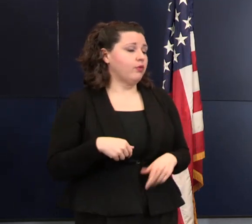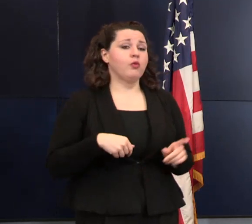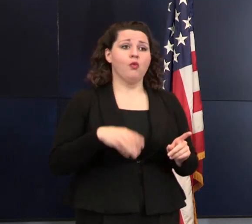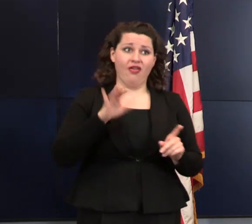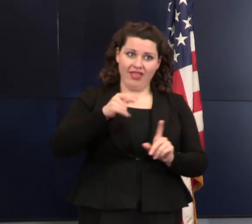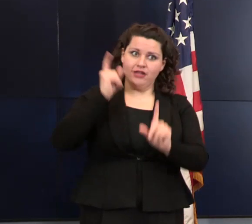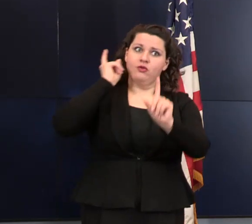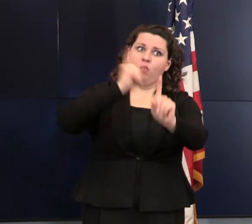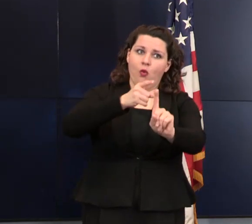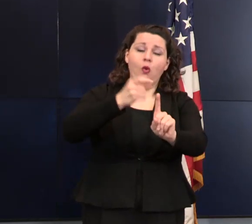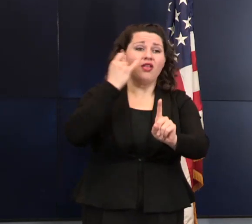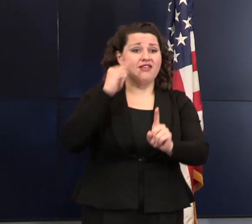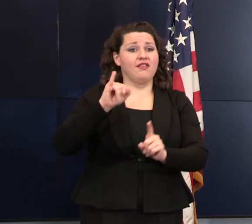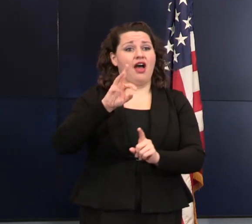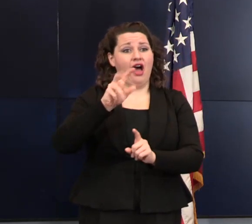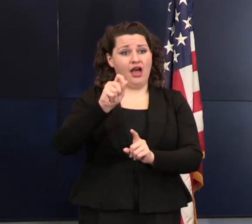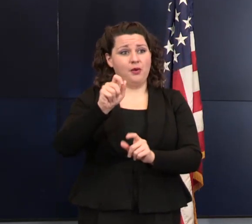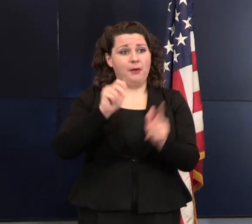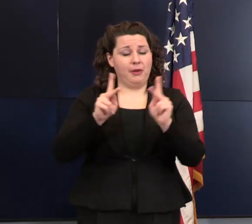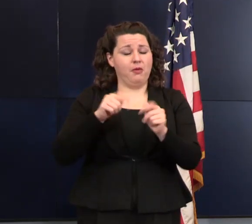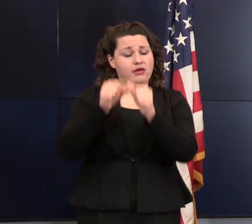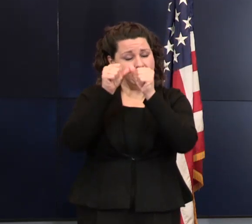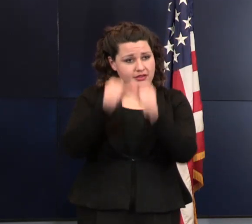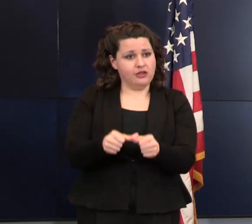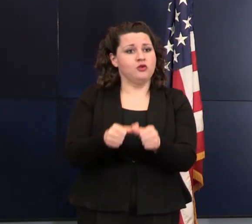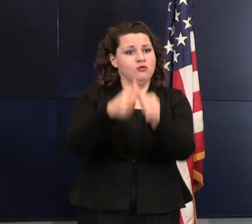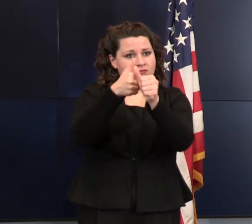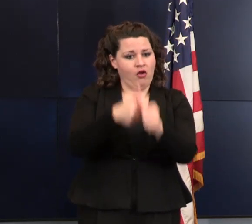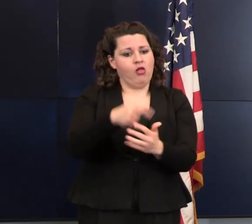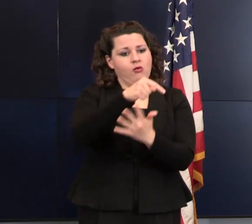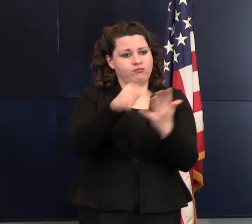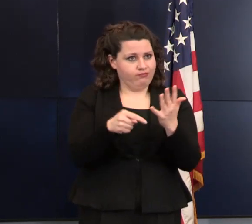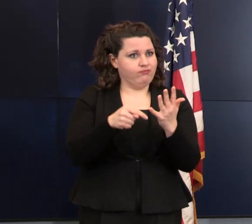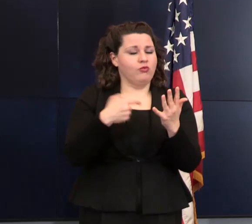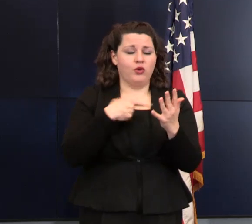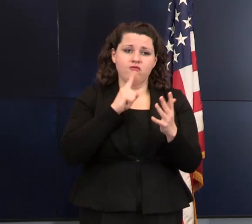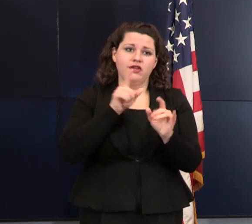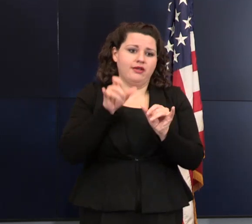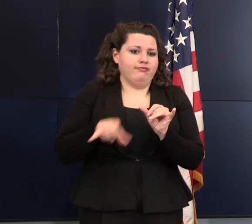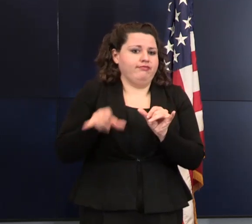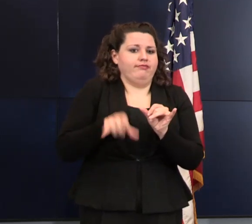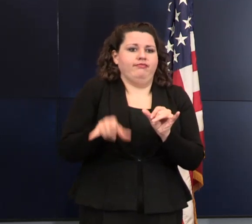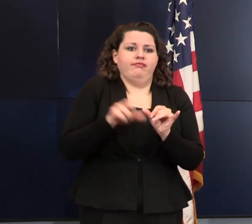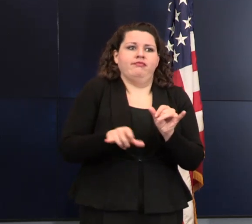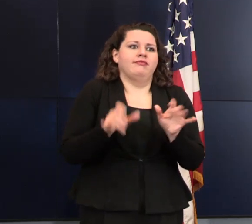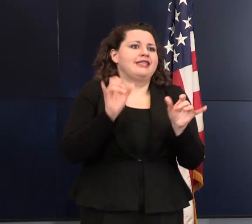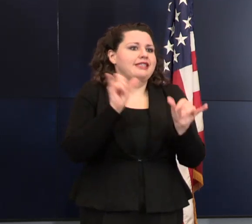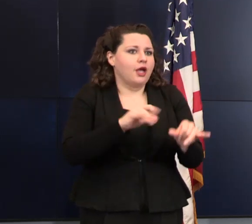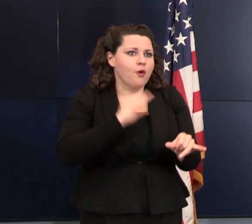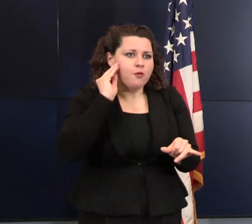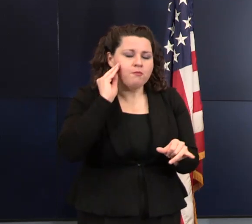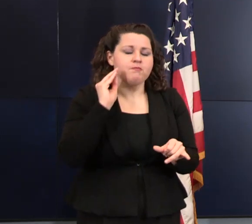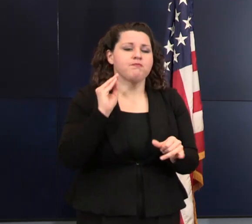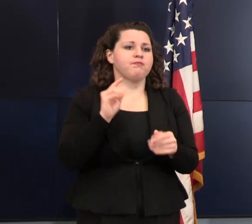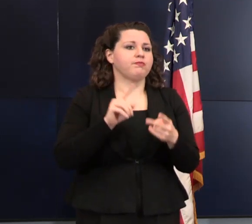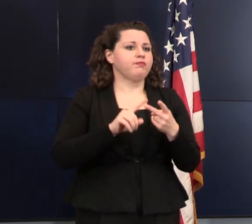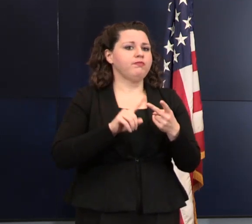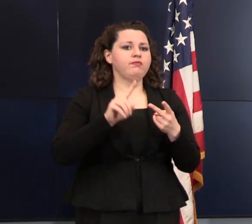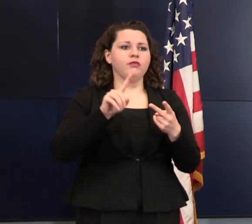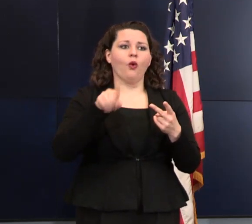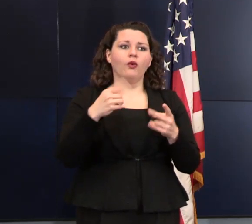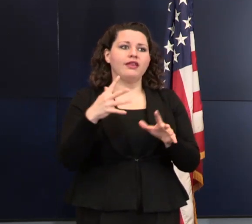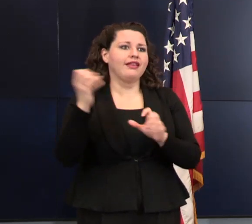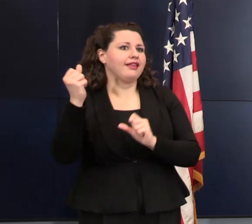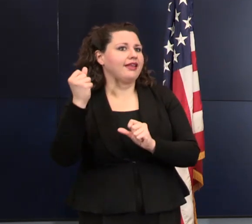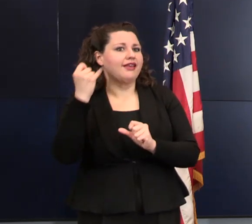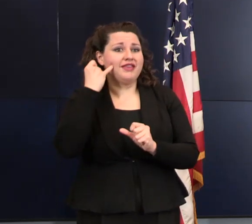that day, and if Iowans continue to do what we've asked them to do, we've been very consistent in saying stay at home, only leave